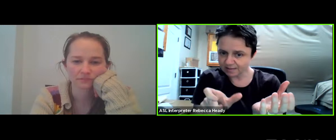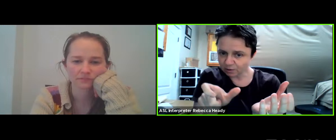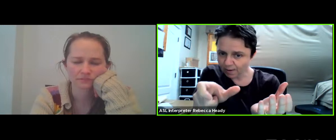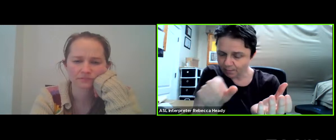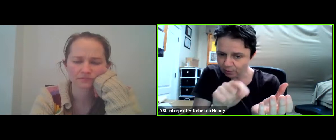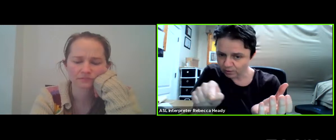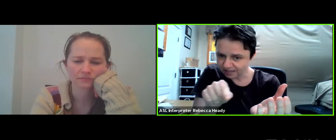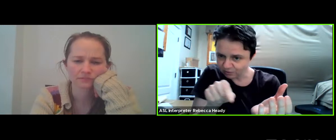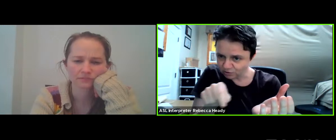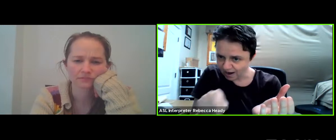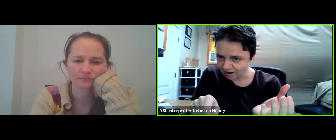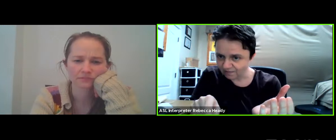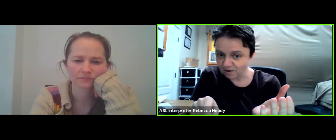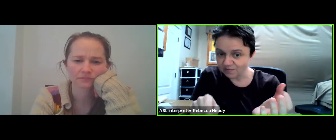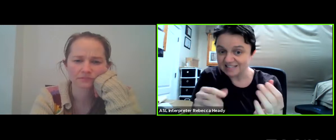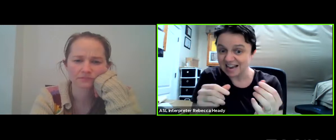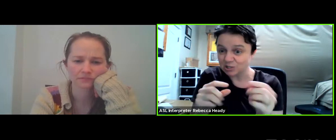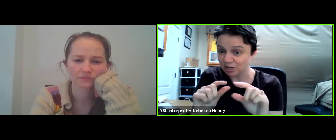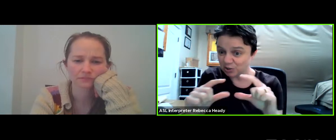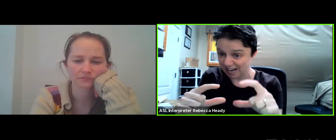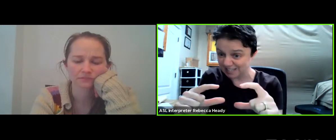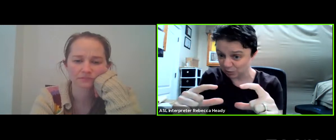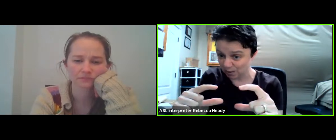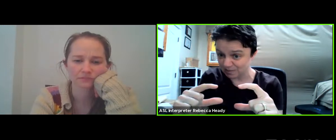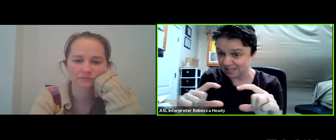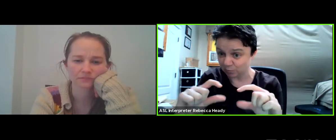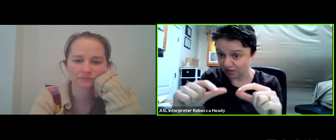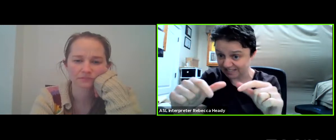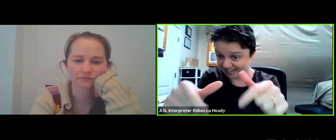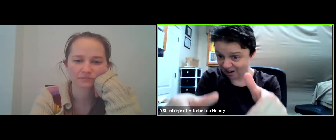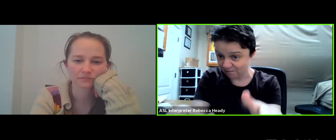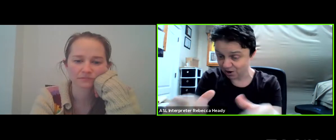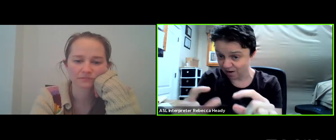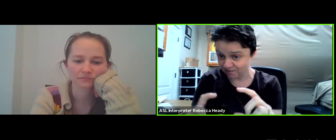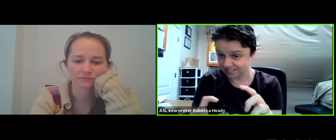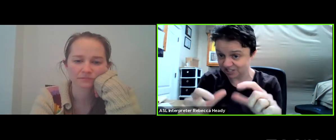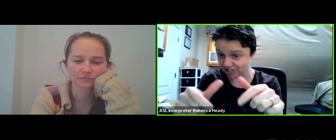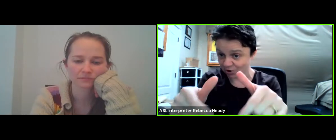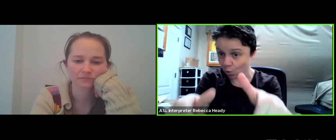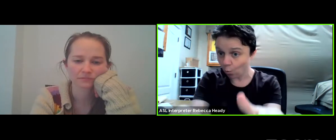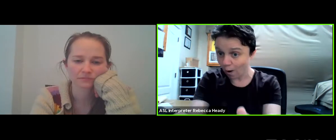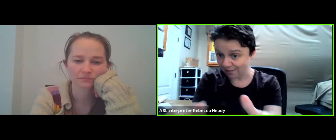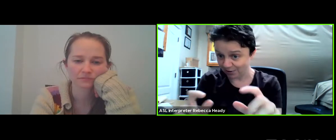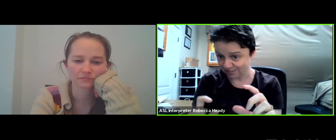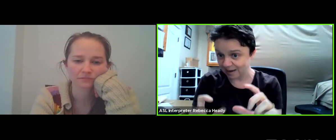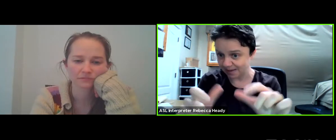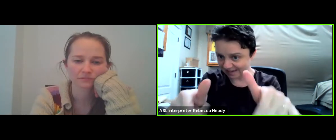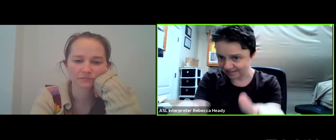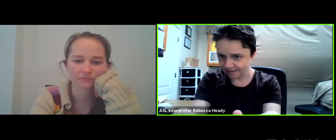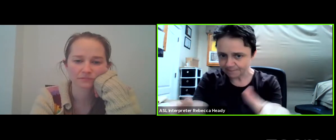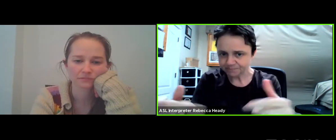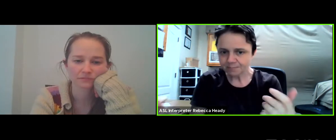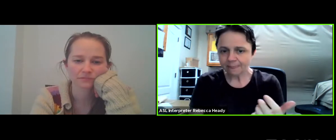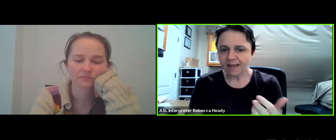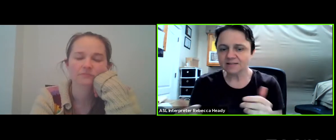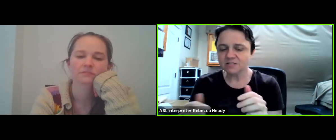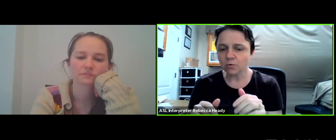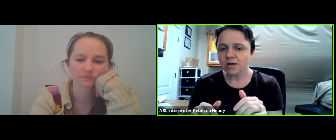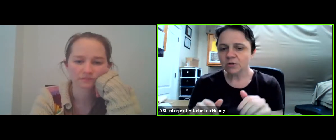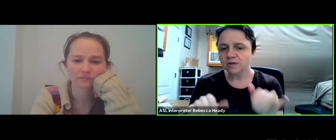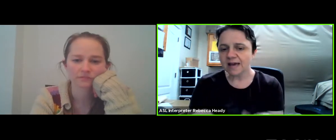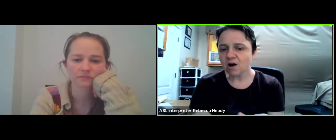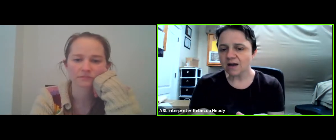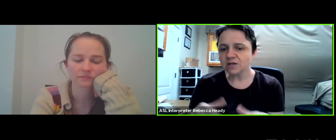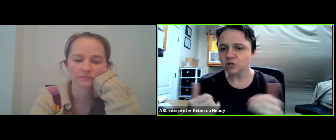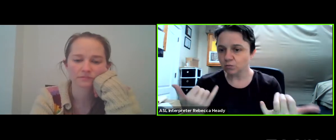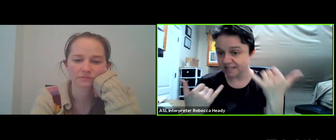So there's that little paper that looks like there's writing on there. That's actually a transcript that's printed of the conversation while you're typing it. And